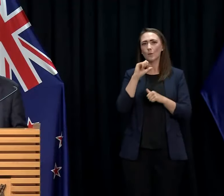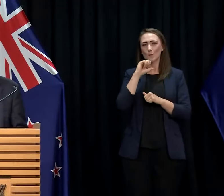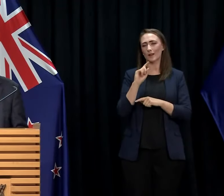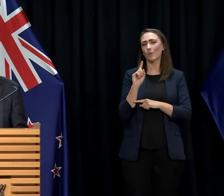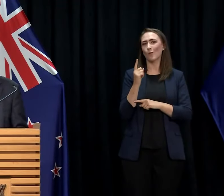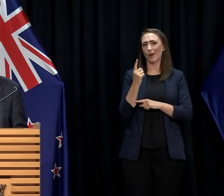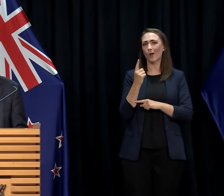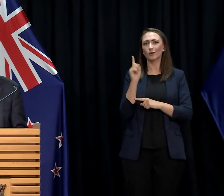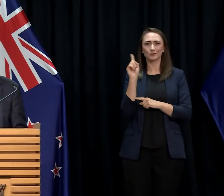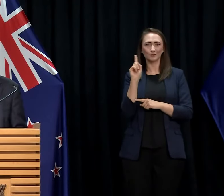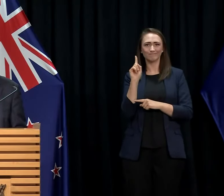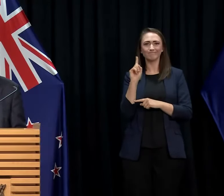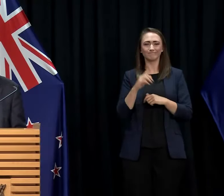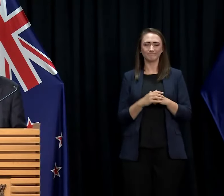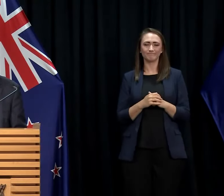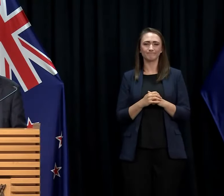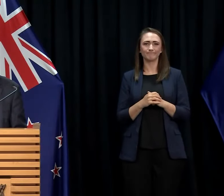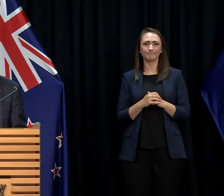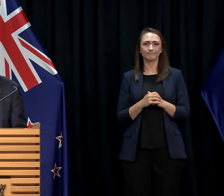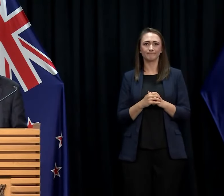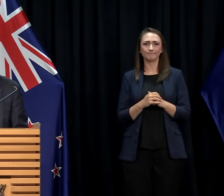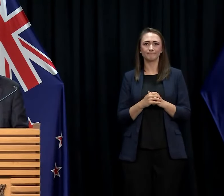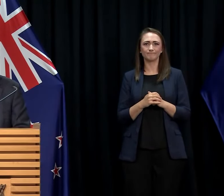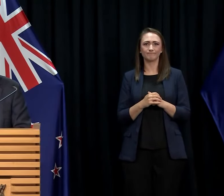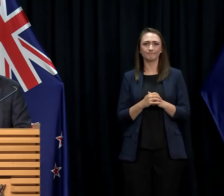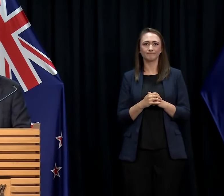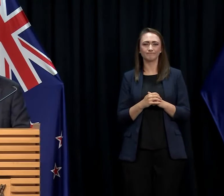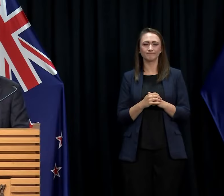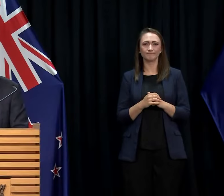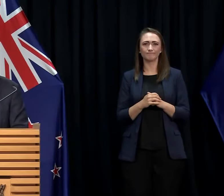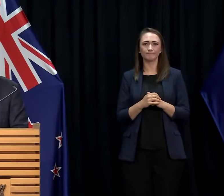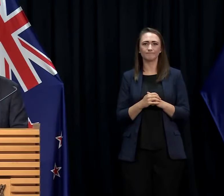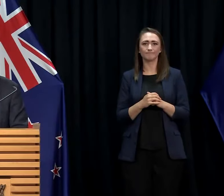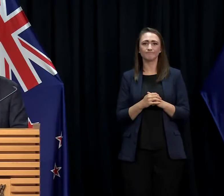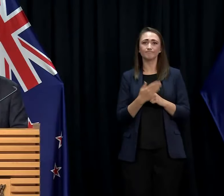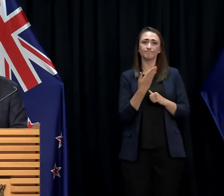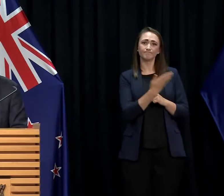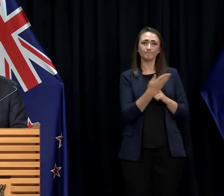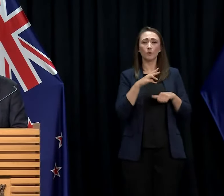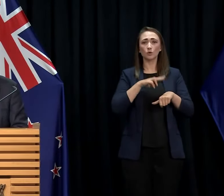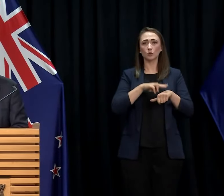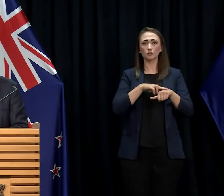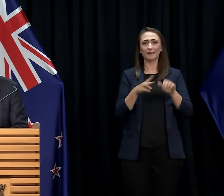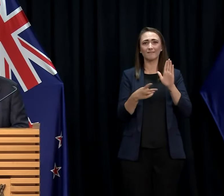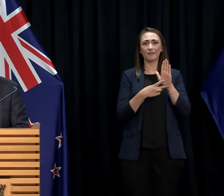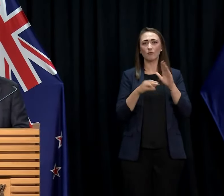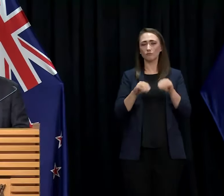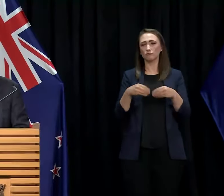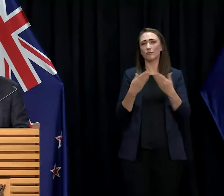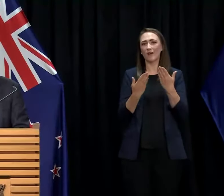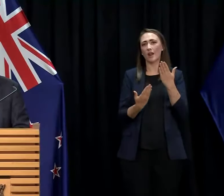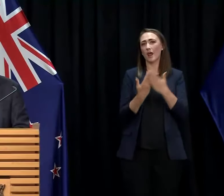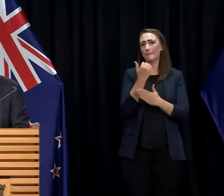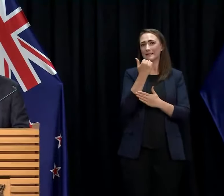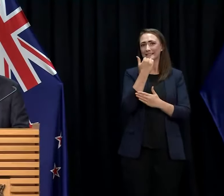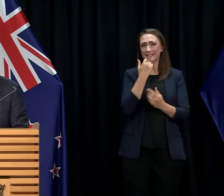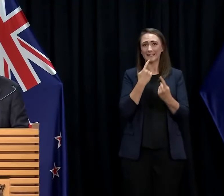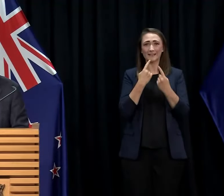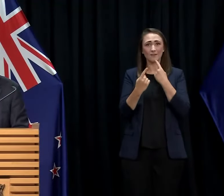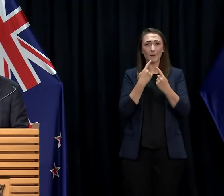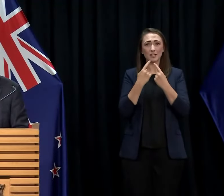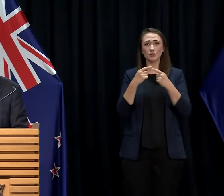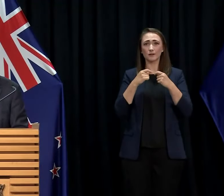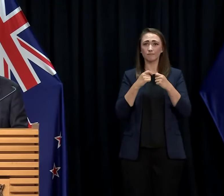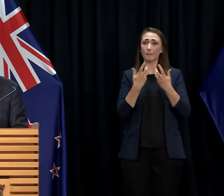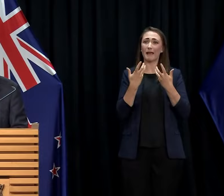from the Ministry of Health, which should be being released right about now. Dr. Verrill's now going to provide a bit of an update on the rollout of